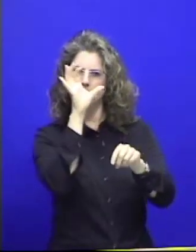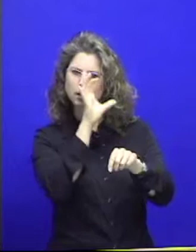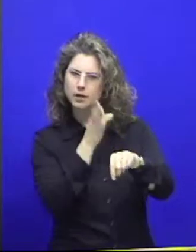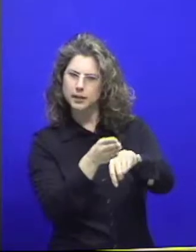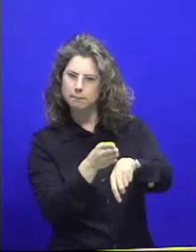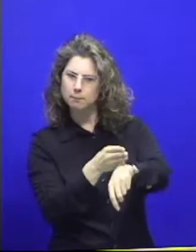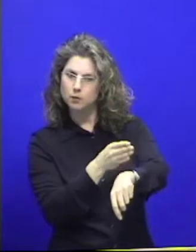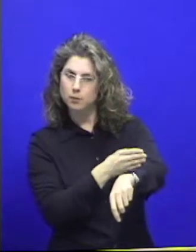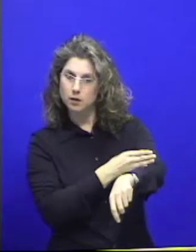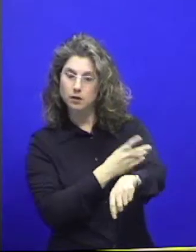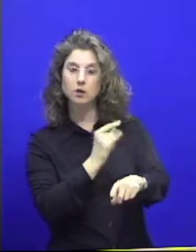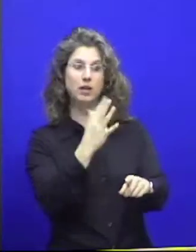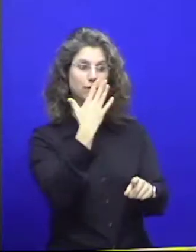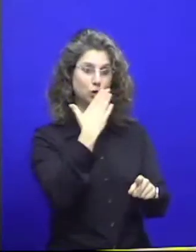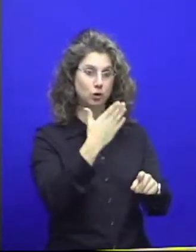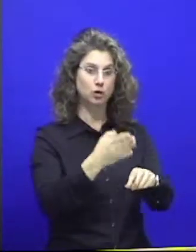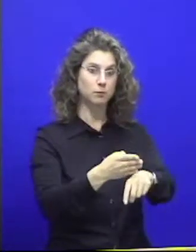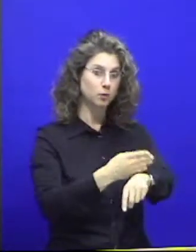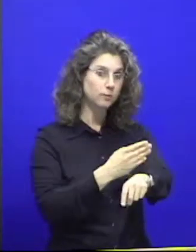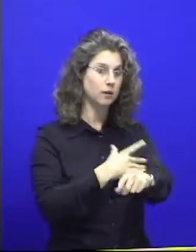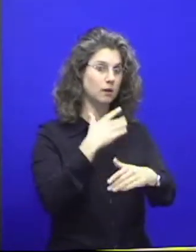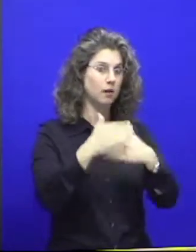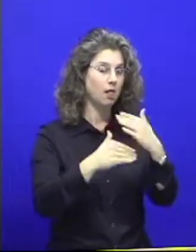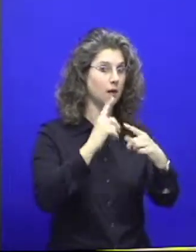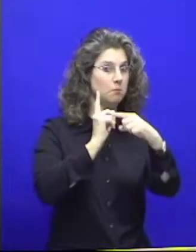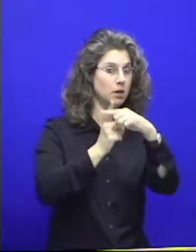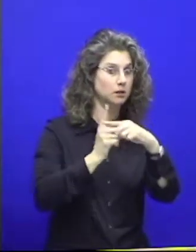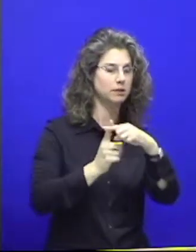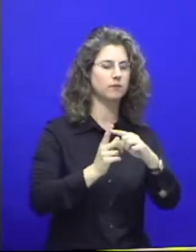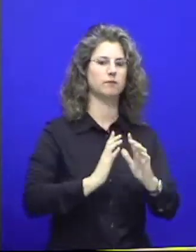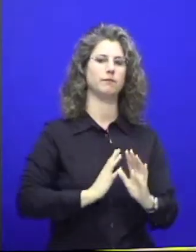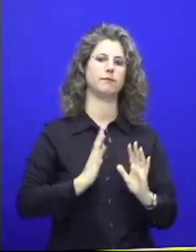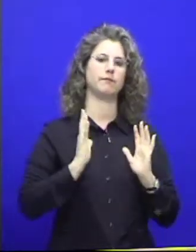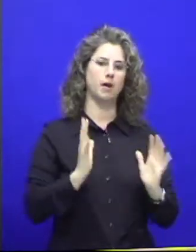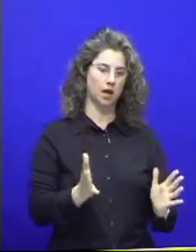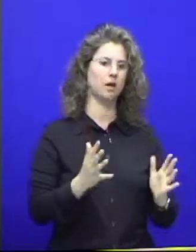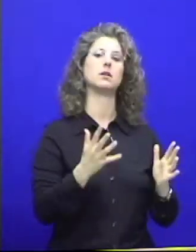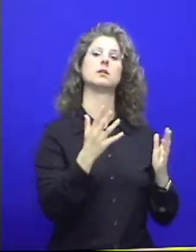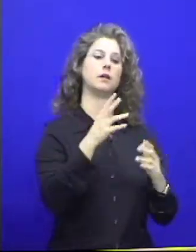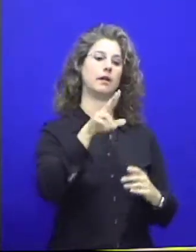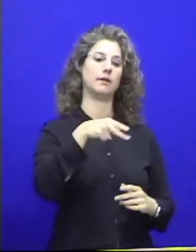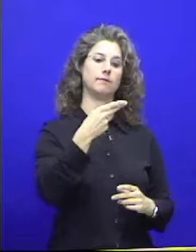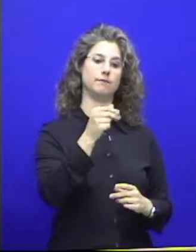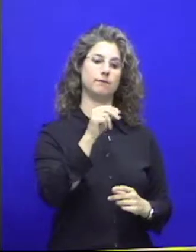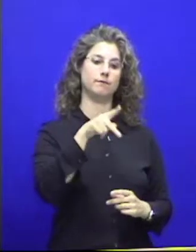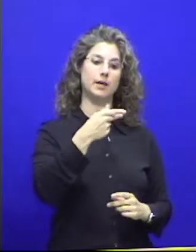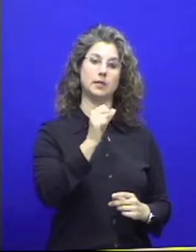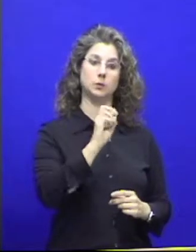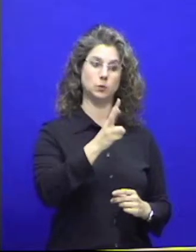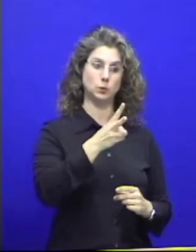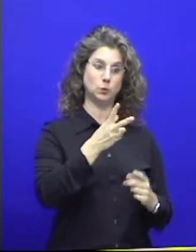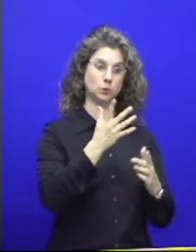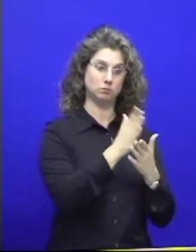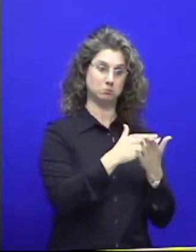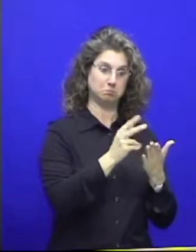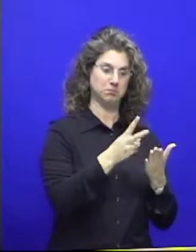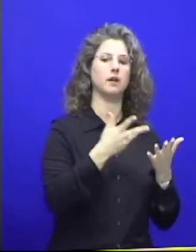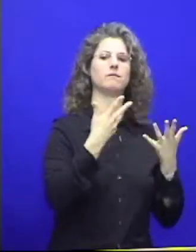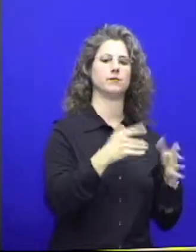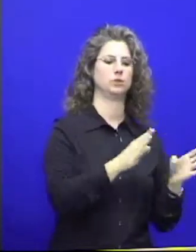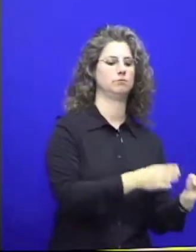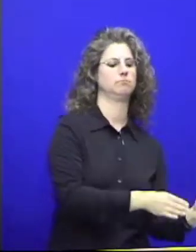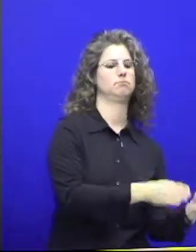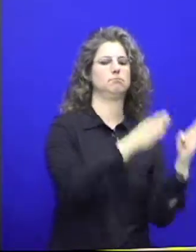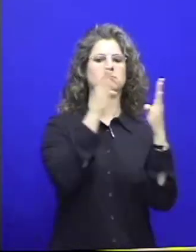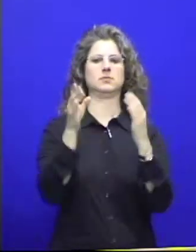that we see good results in this study, that's the end of the phase 2, and we now move this new drug into a phase 3